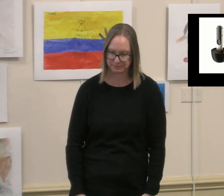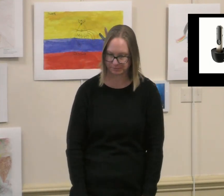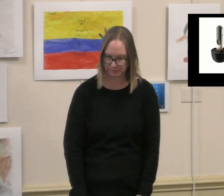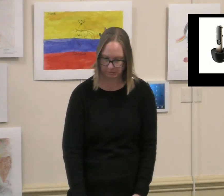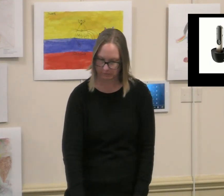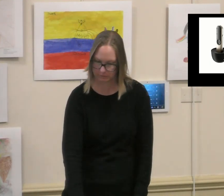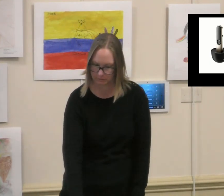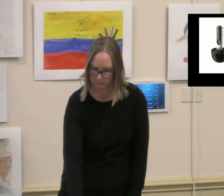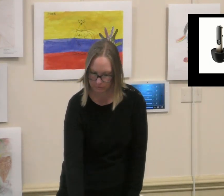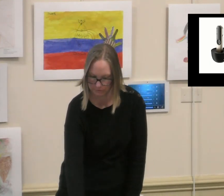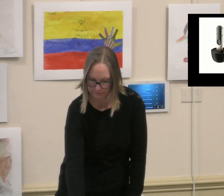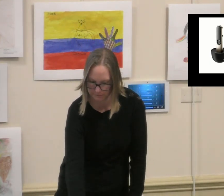follow along in the conversation.